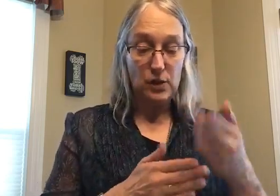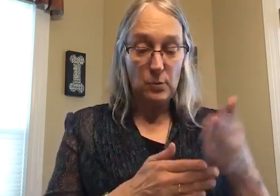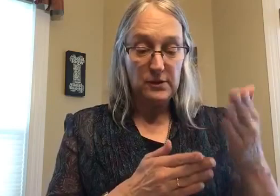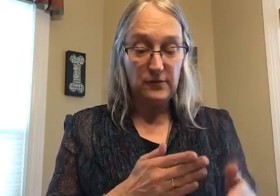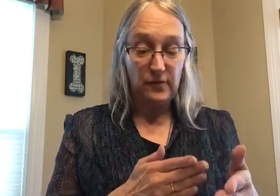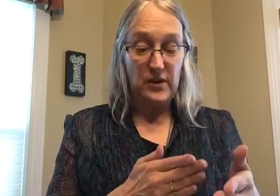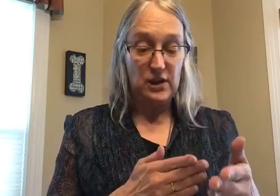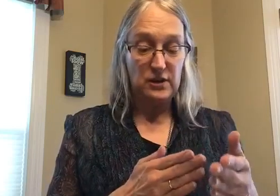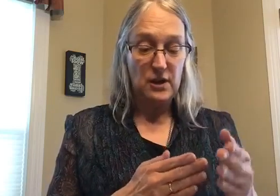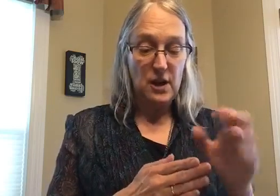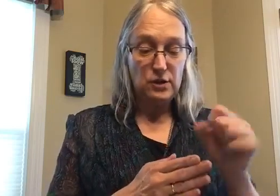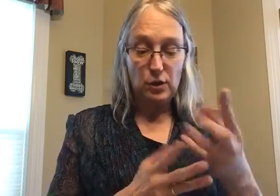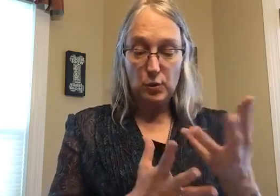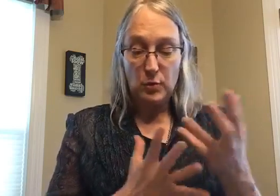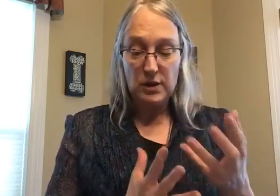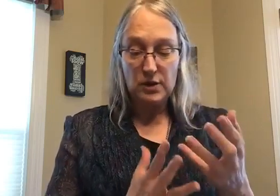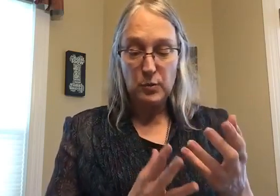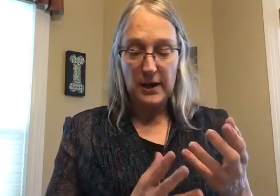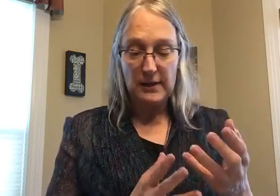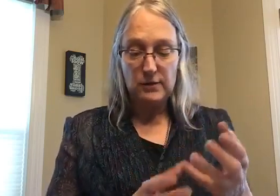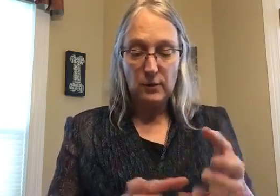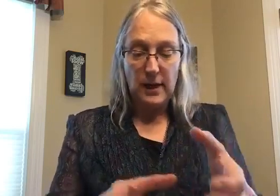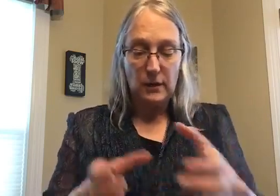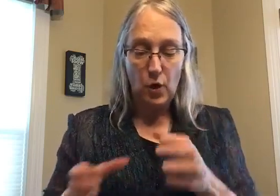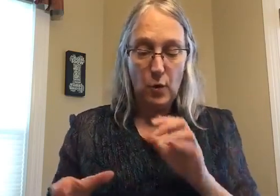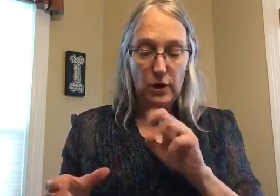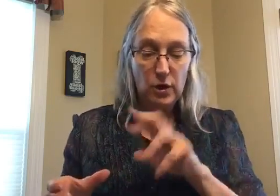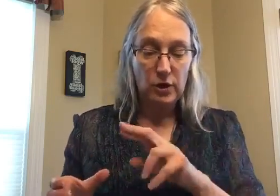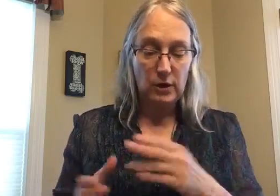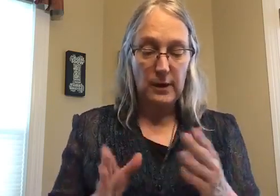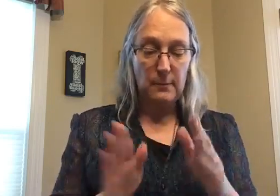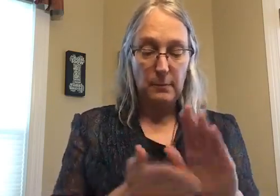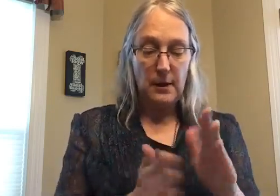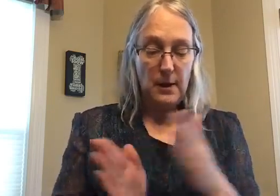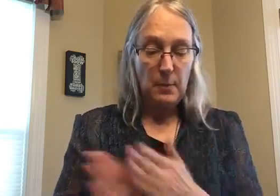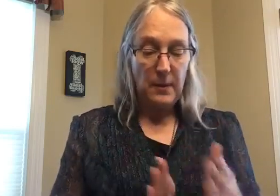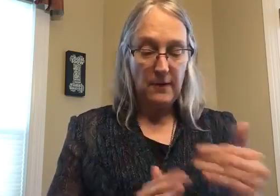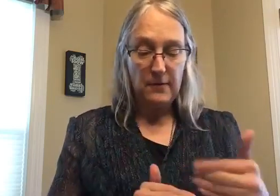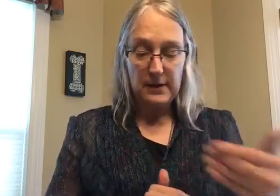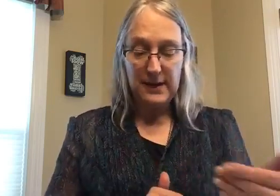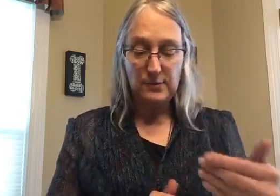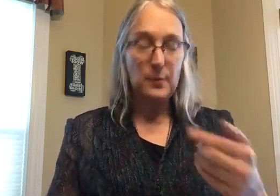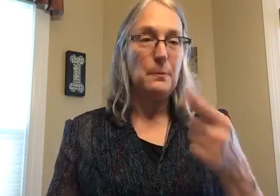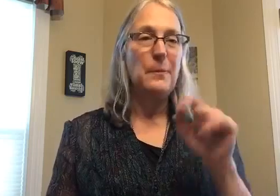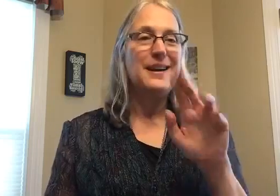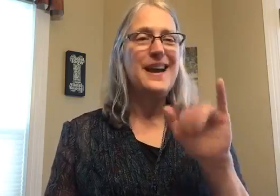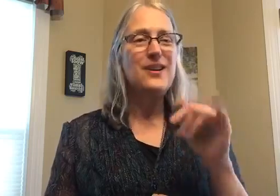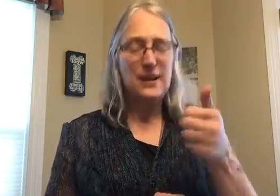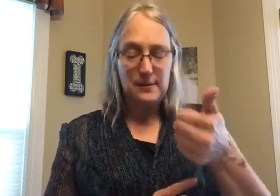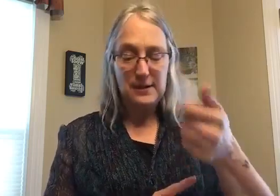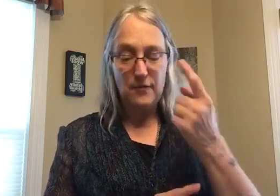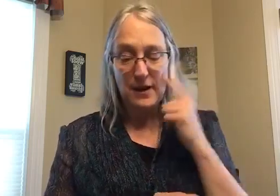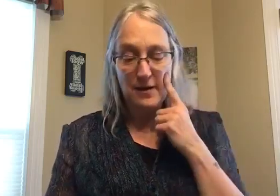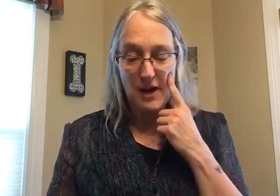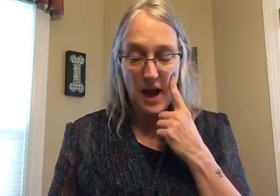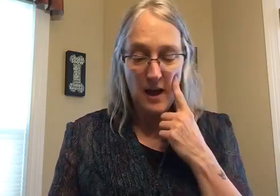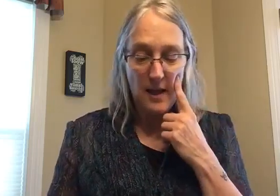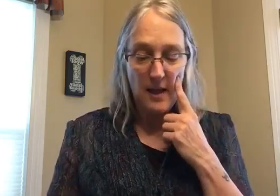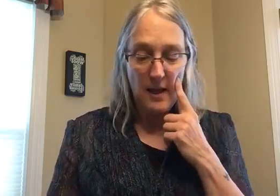almost finished, so the workers wanted to unload the cooker and prepare for the next one. But Gary himself had a thought: